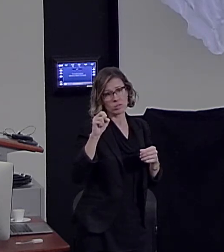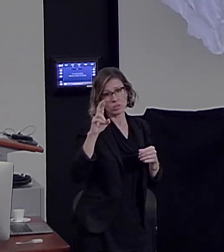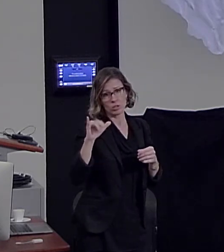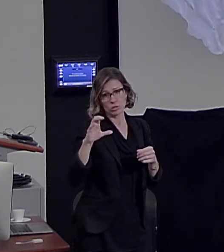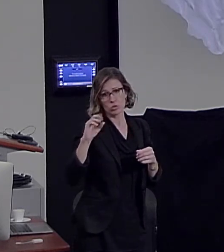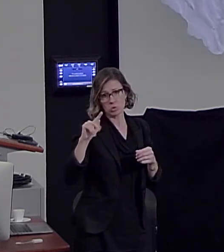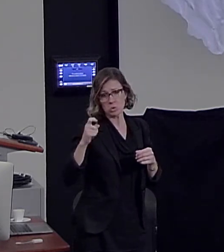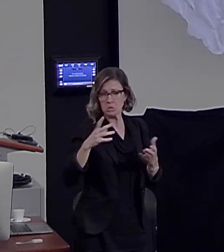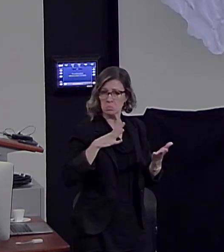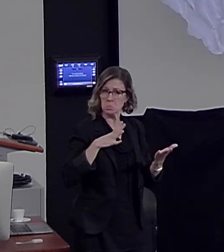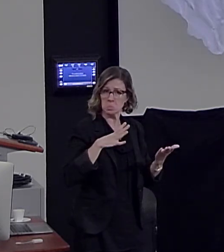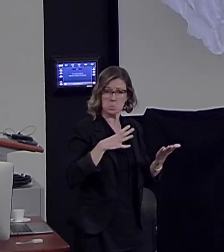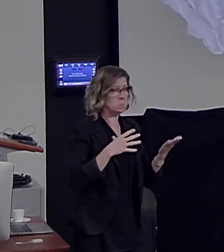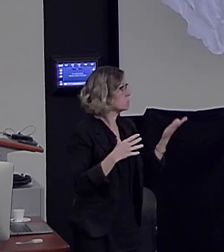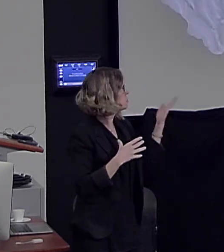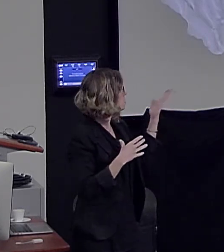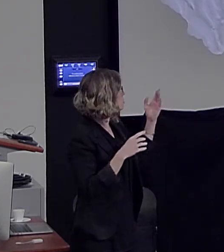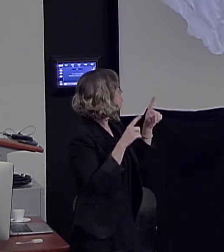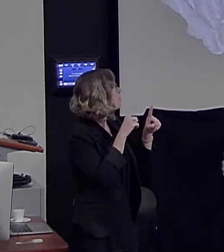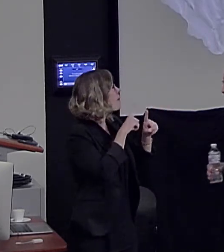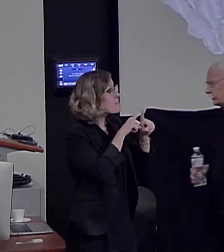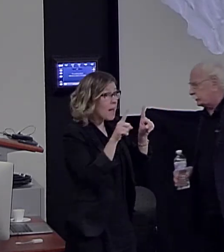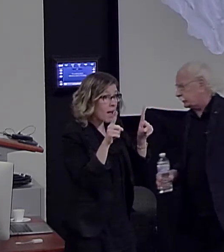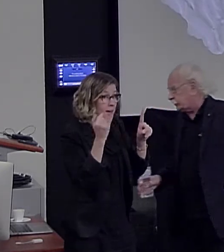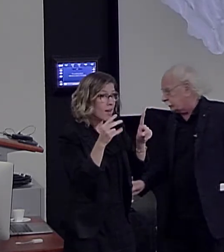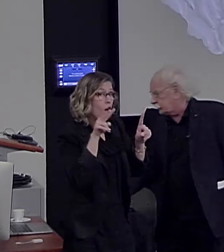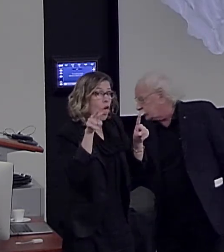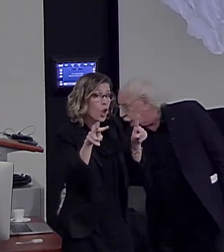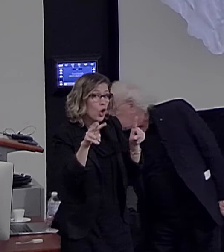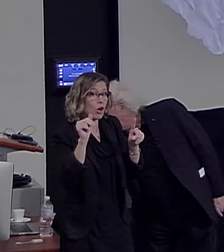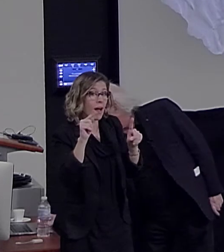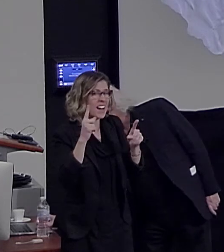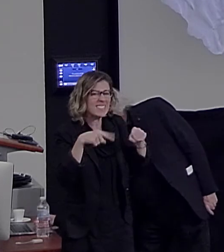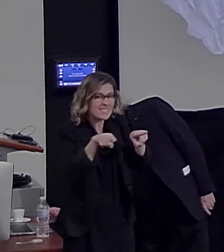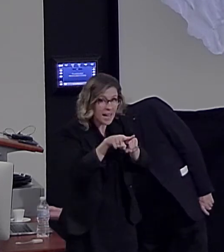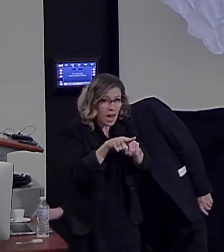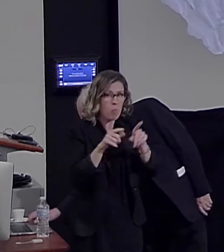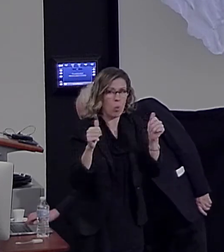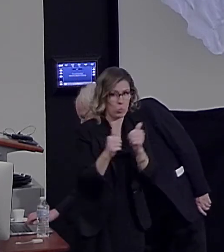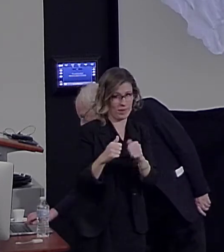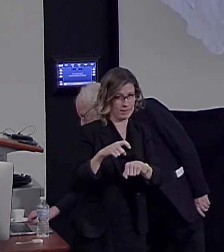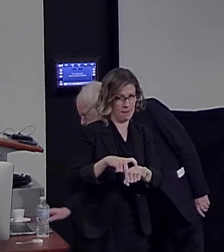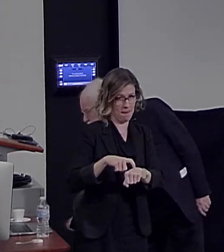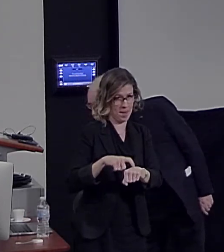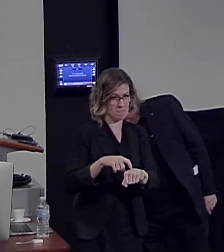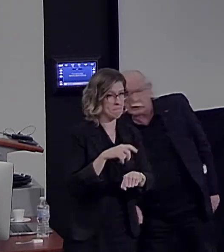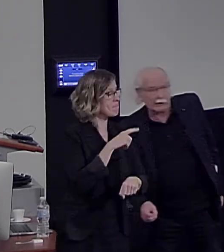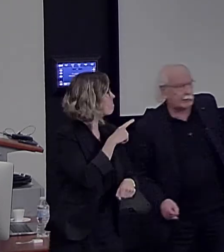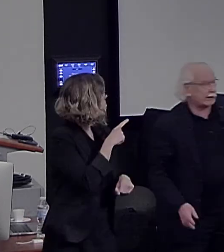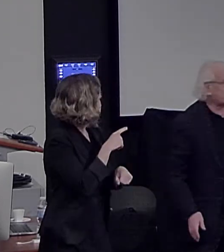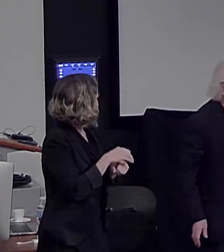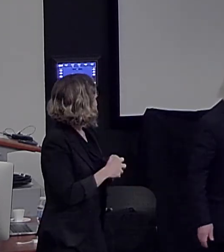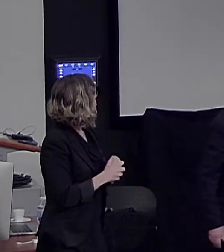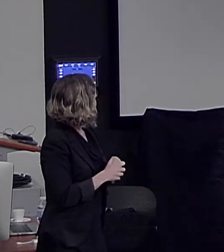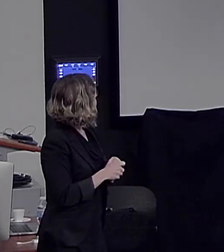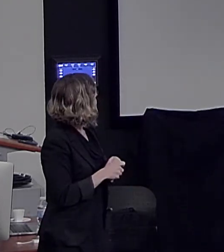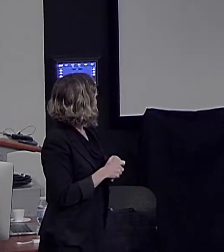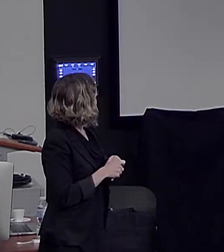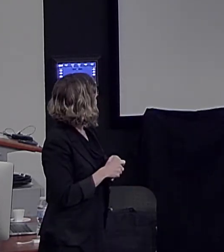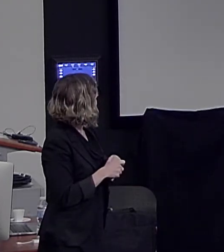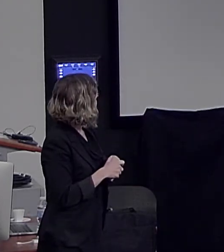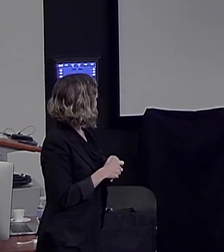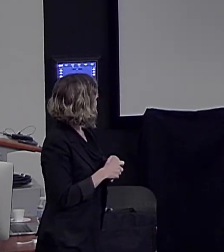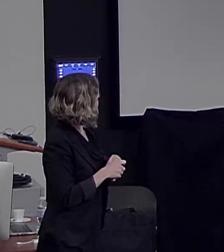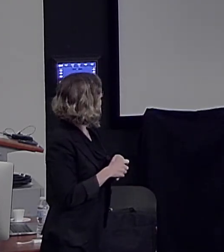But the picture is completely different if now I introduce time. If I introduce